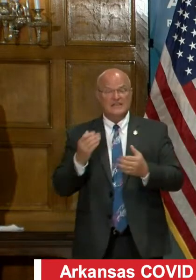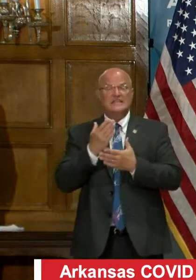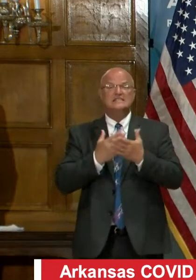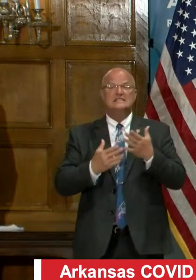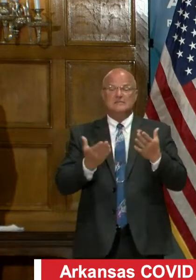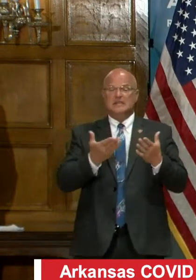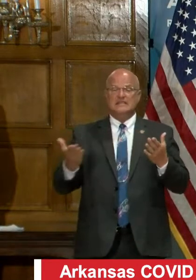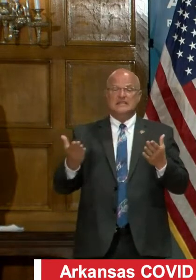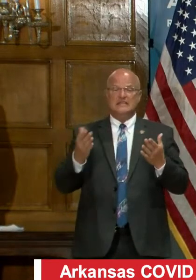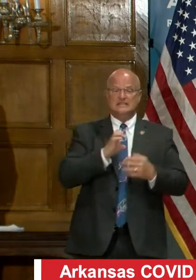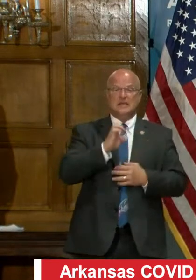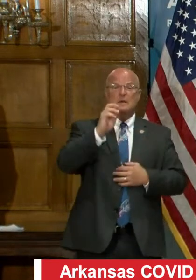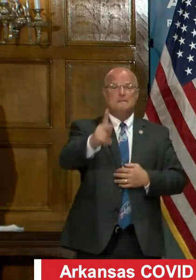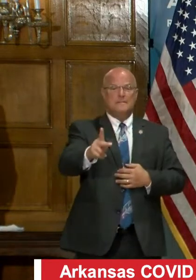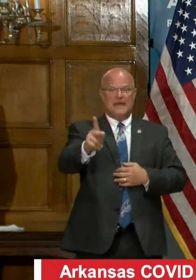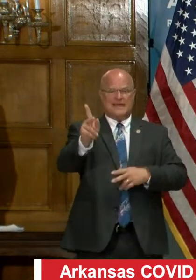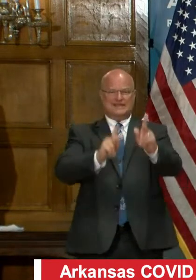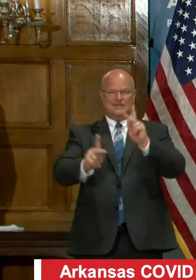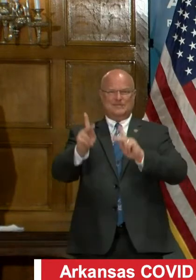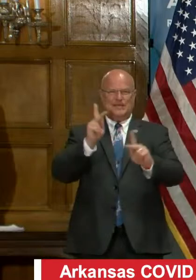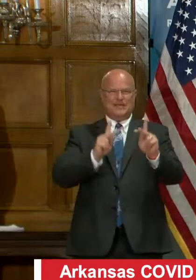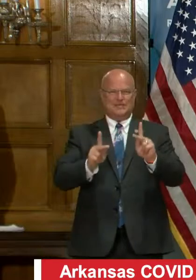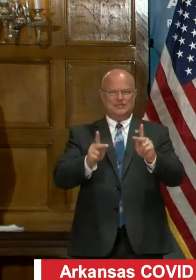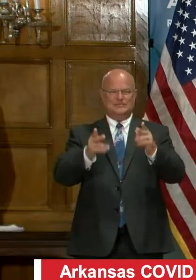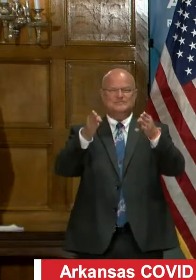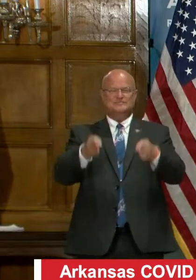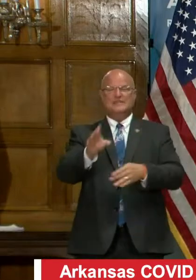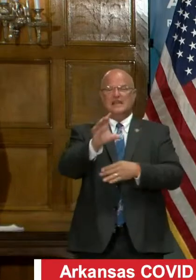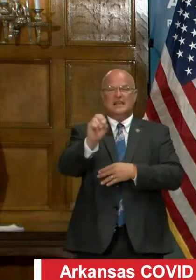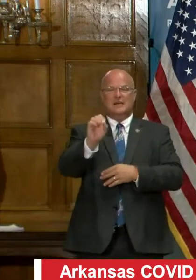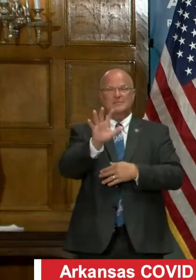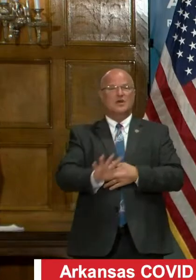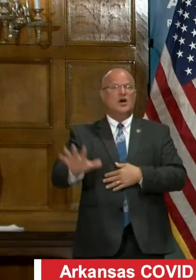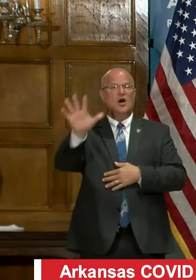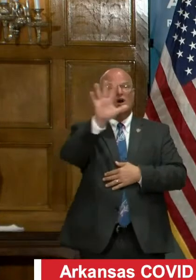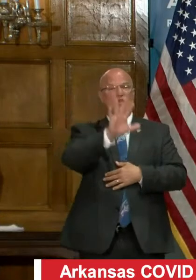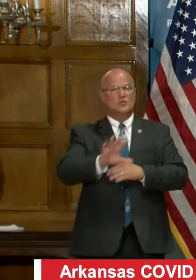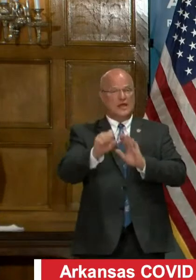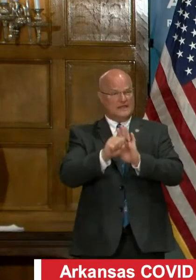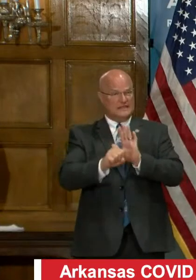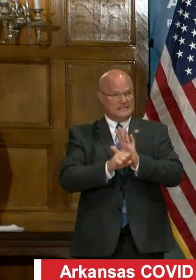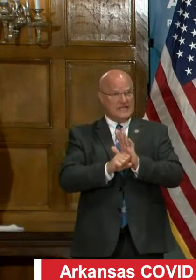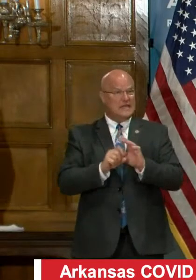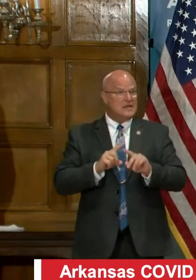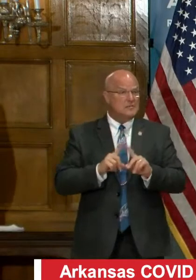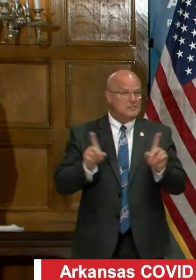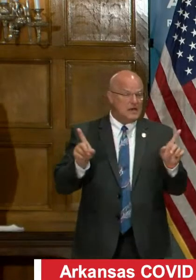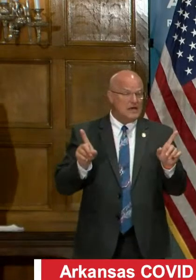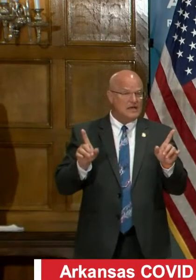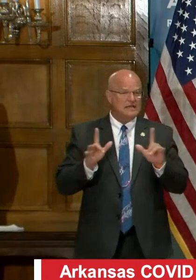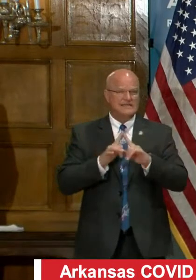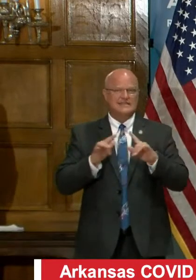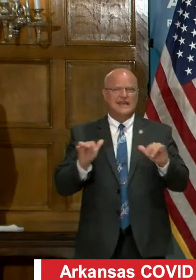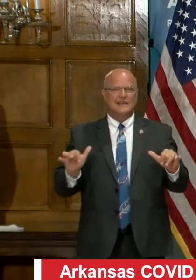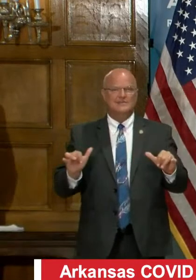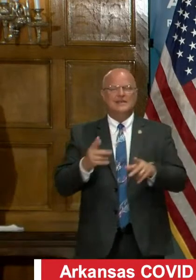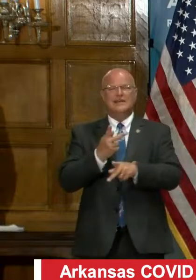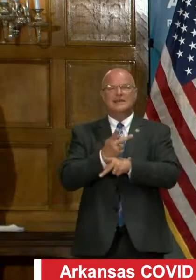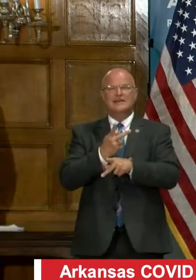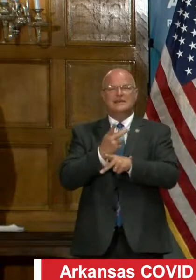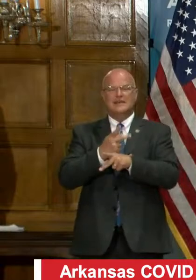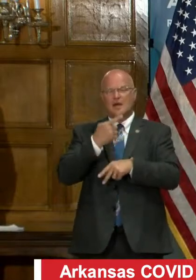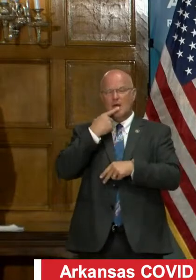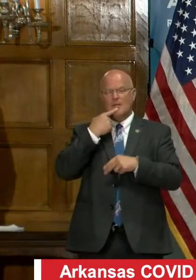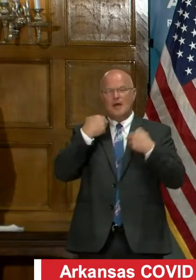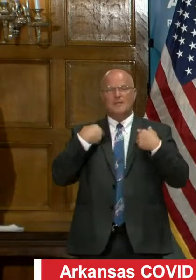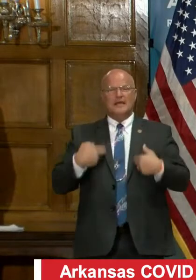these measures back over to the individual people and to the individual companies around the state, and yet at the same time still retaining the